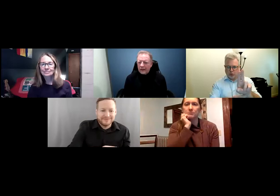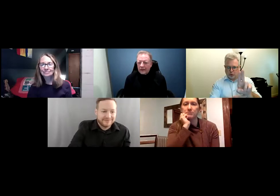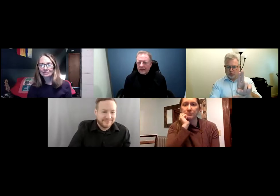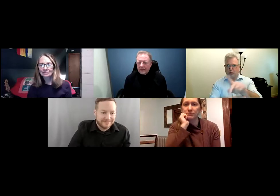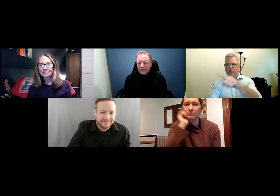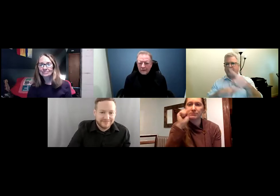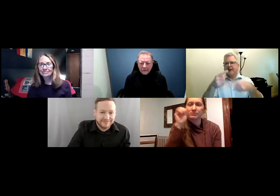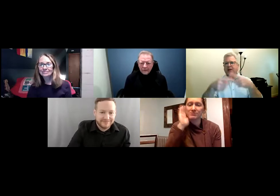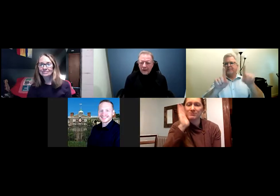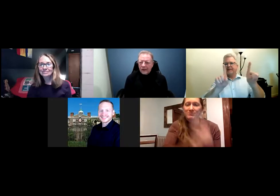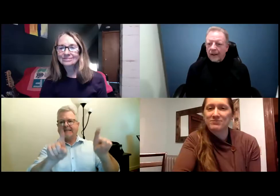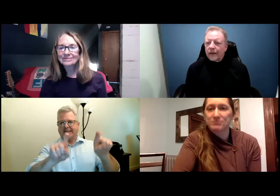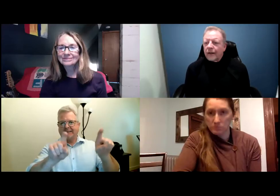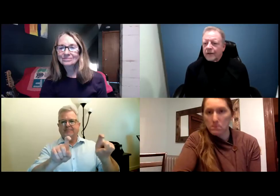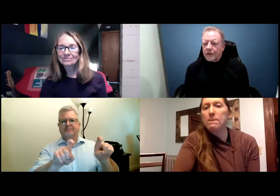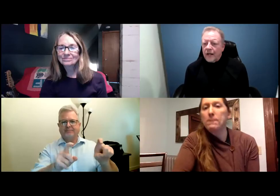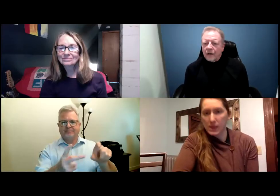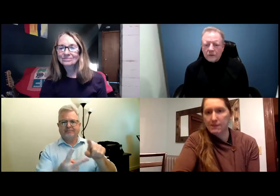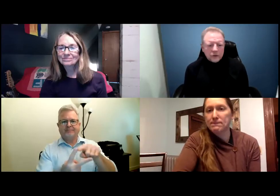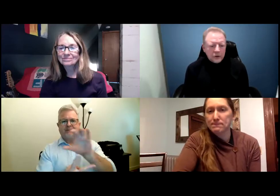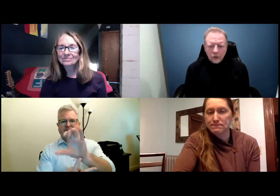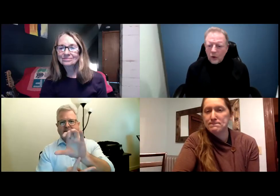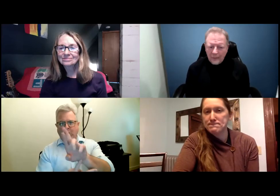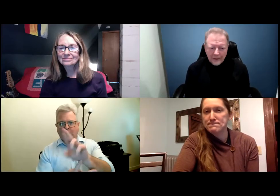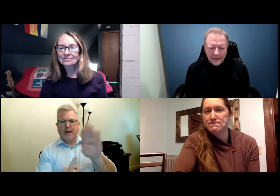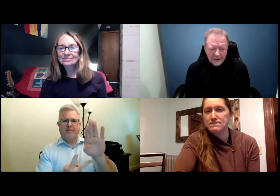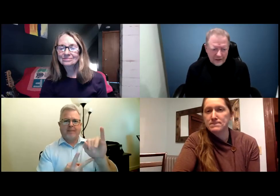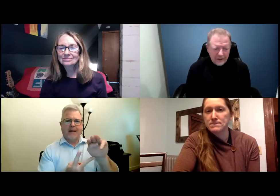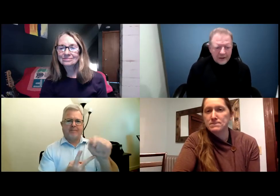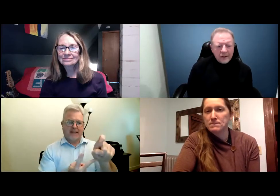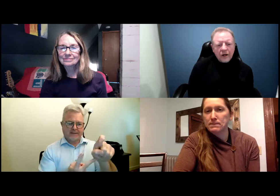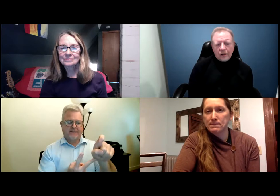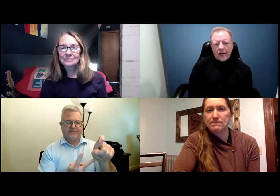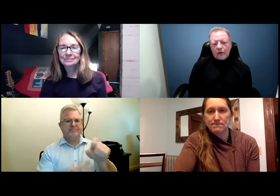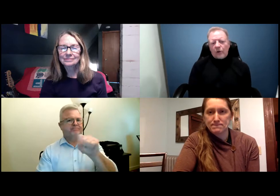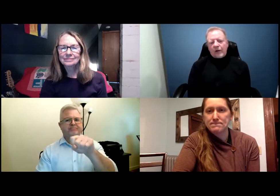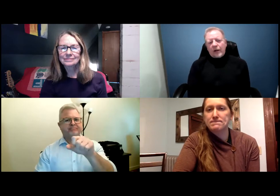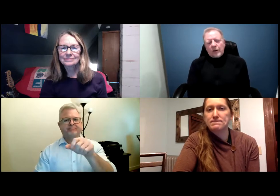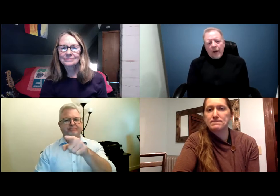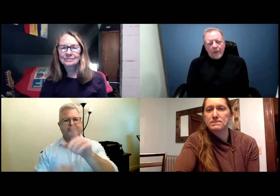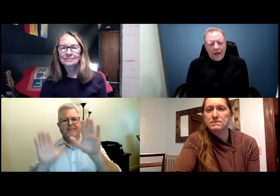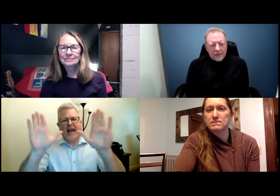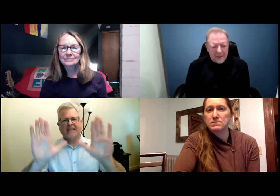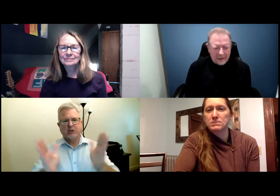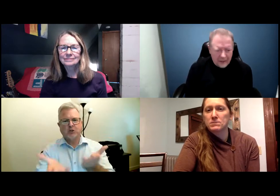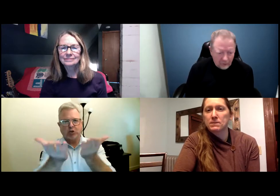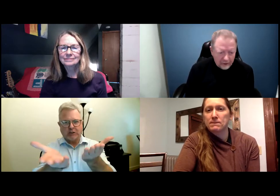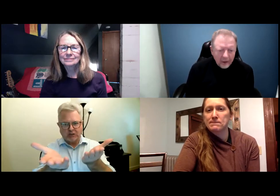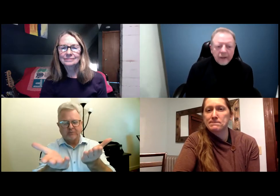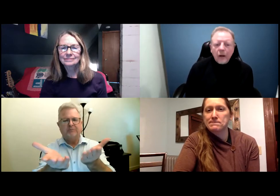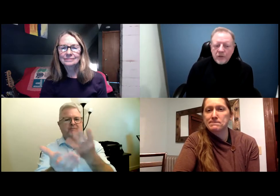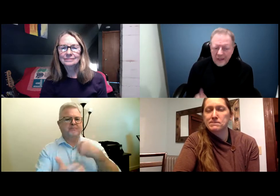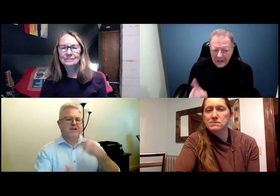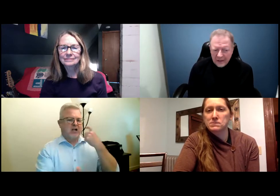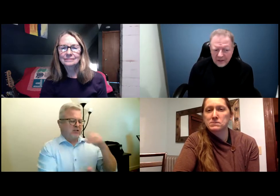Okay. Okay. So now, Drew, you were talking about the testing, correct? Okay, the Bimax and the other one.